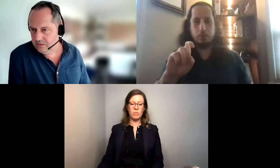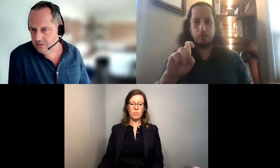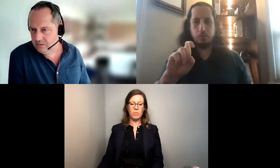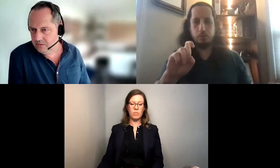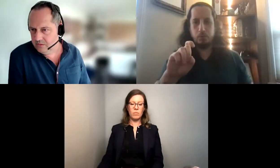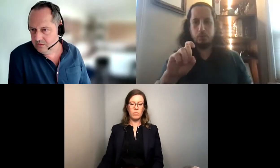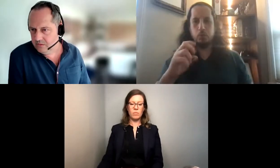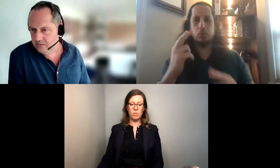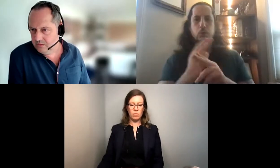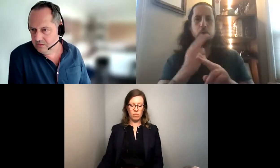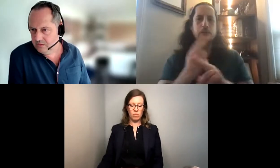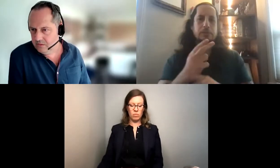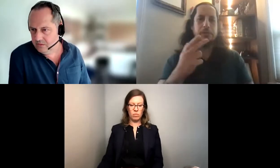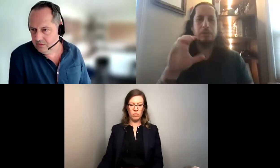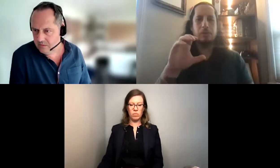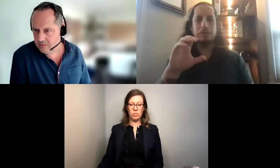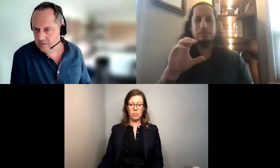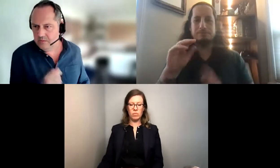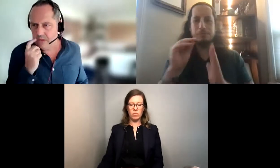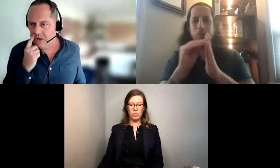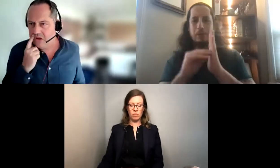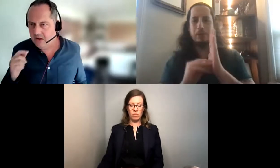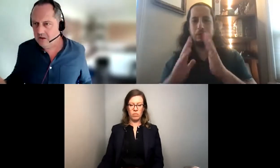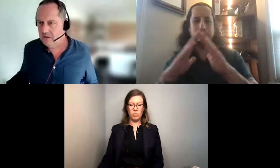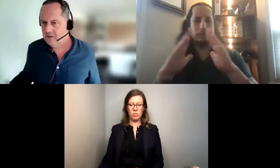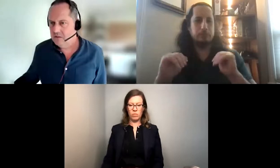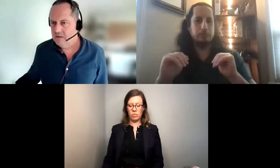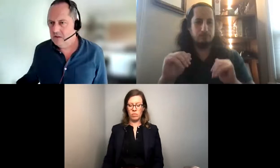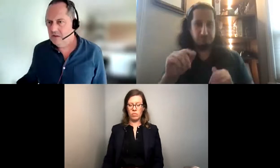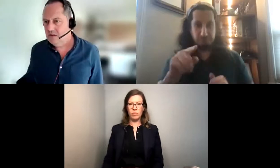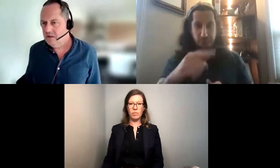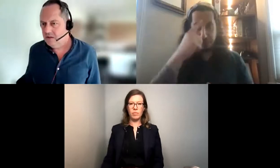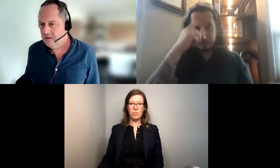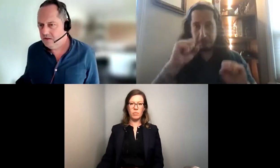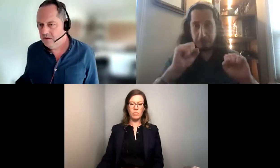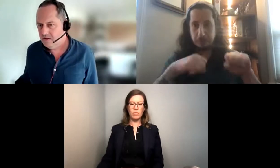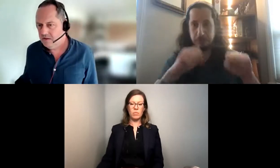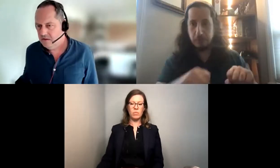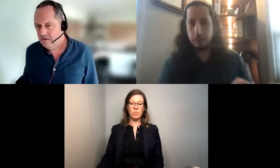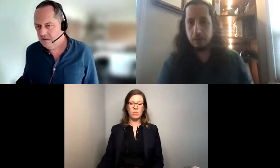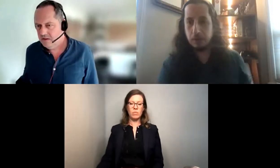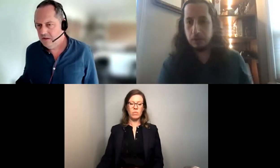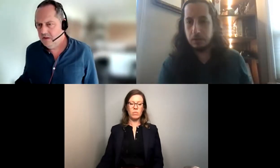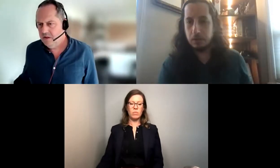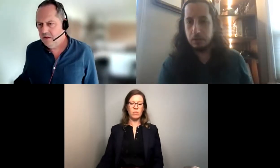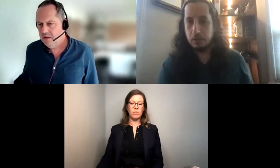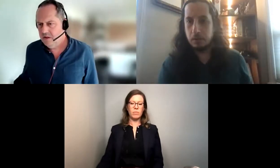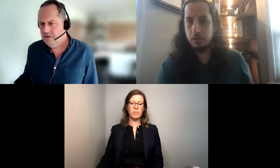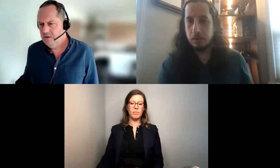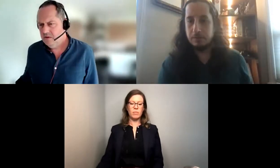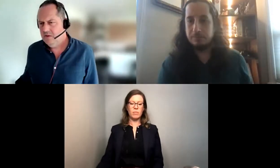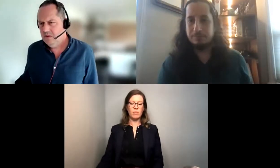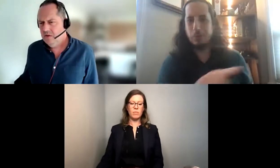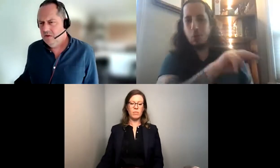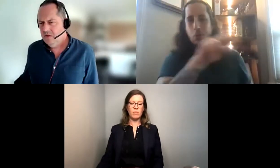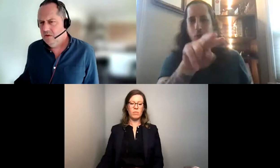to have sign to code. That seems possible using a notation system. Do you think